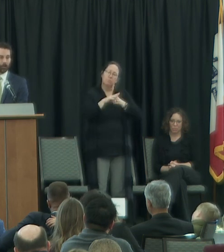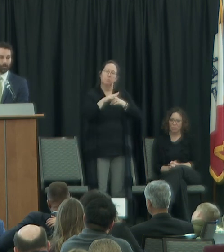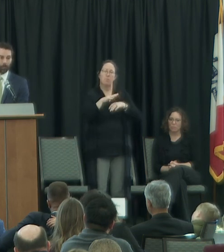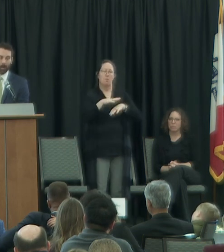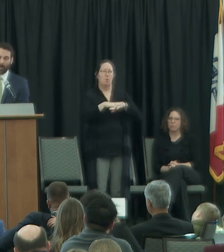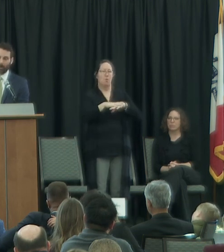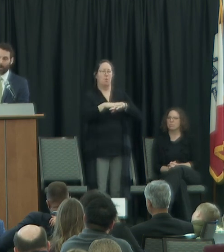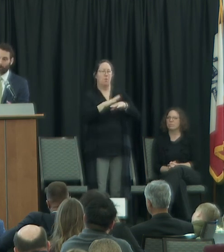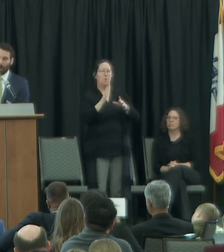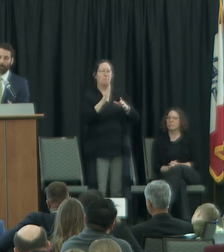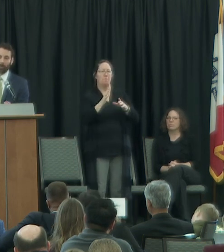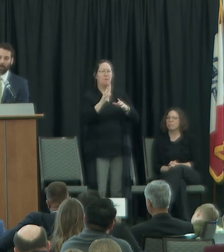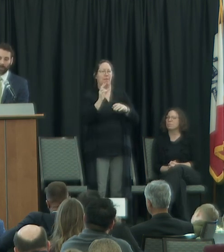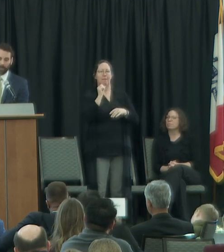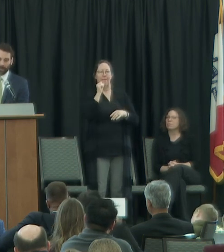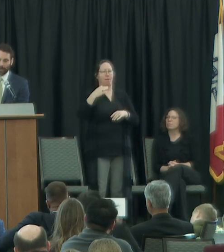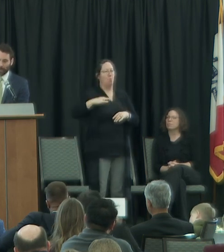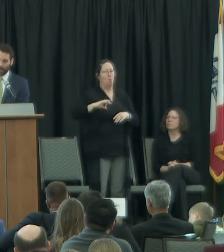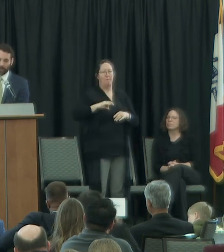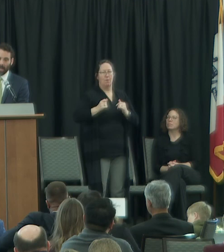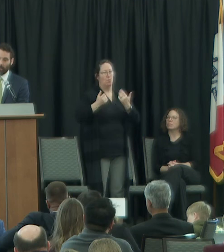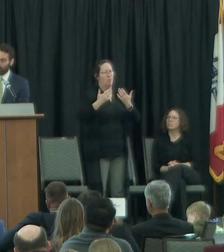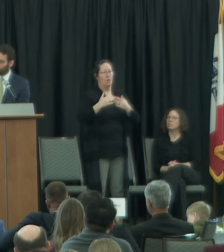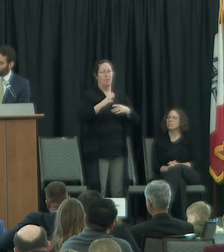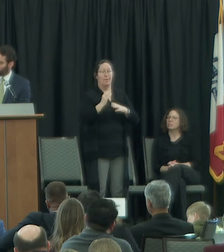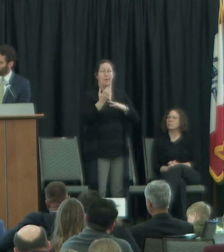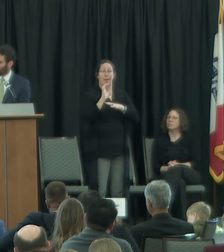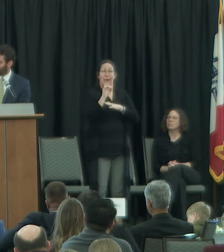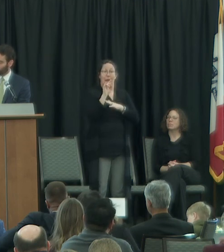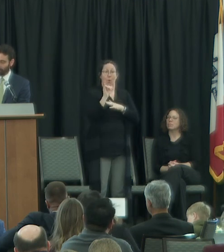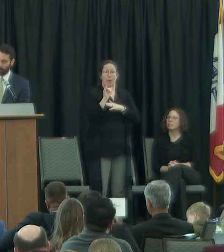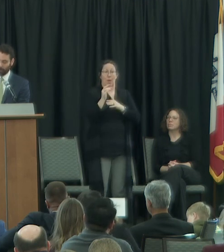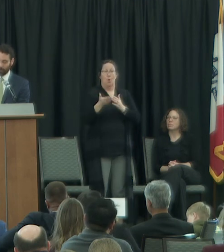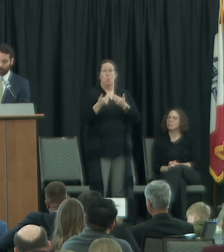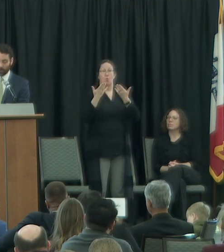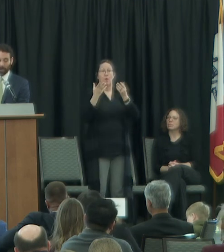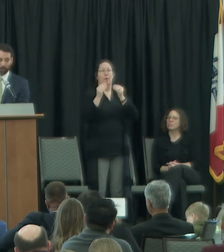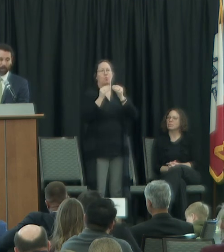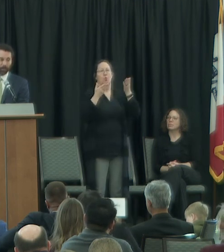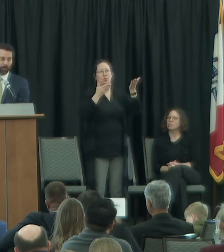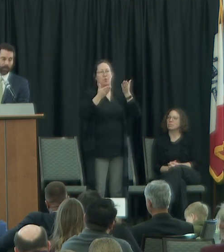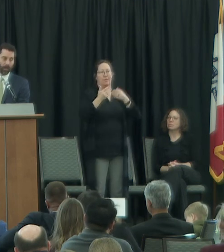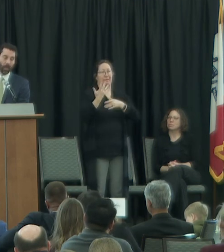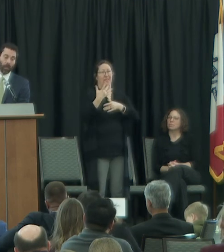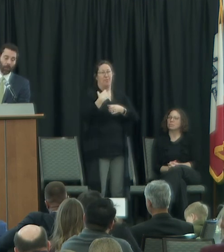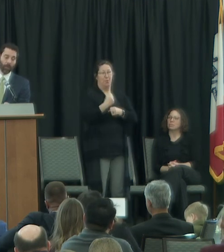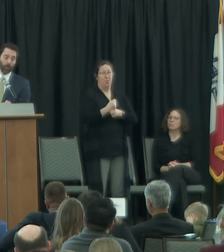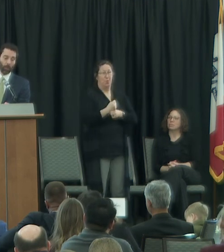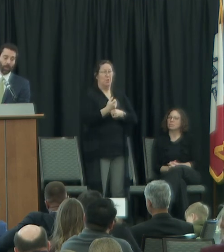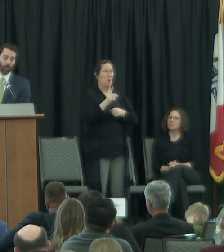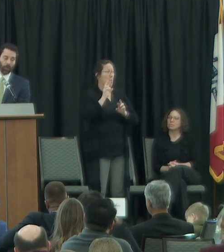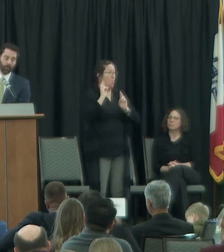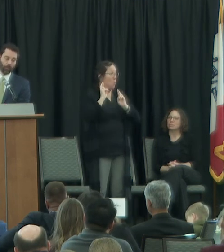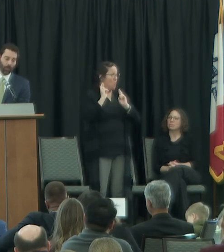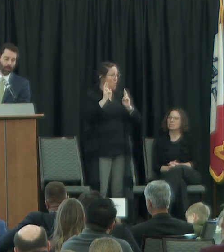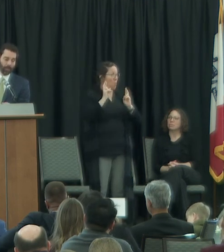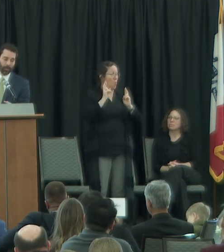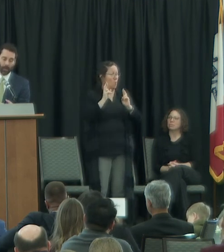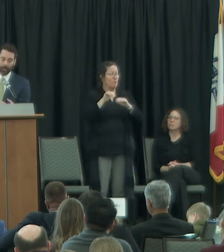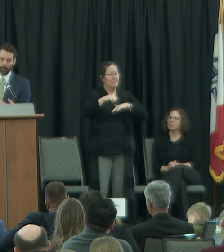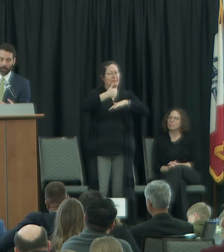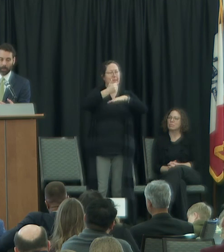on nonprofit providers and the county to provide these critical services. So in the next 5 years, I really hope that we have